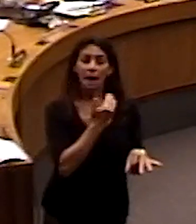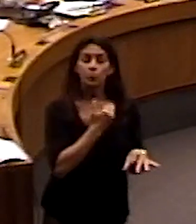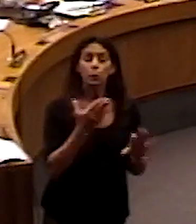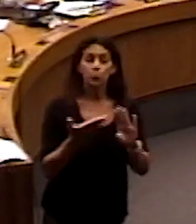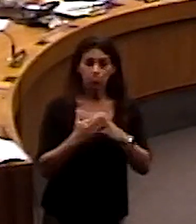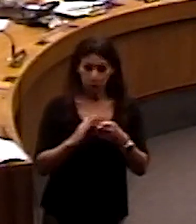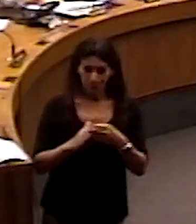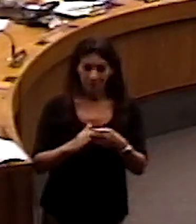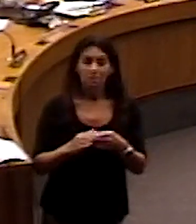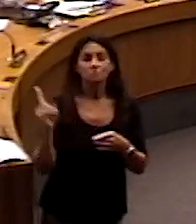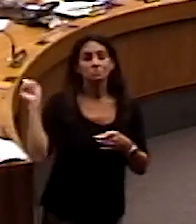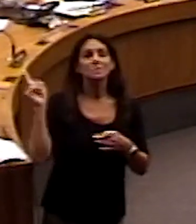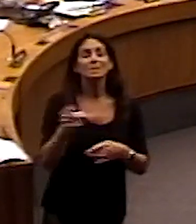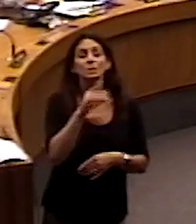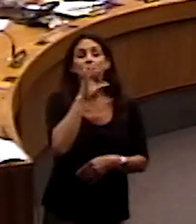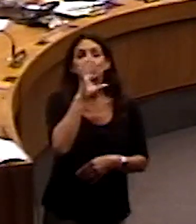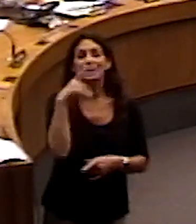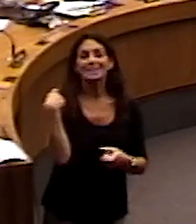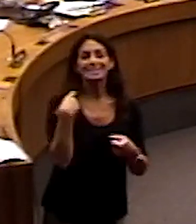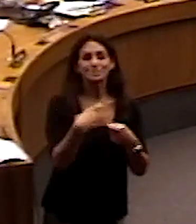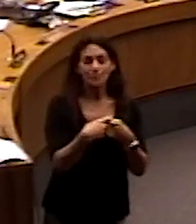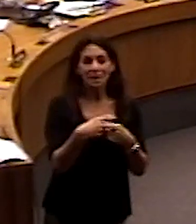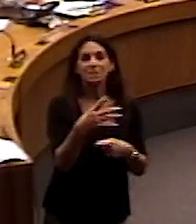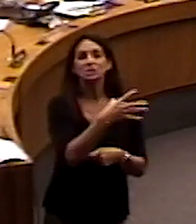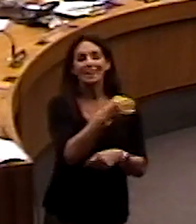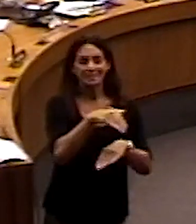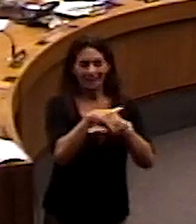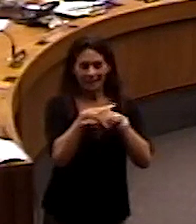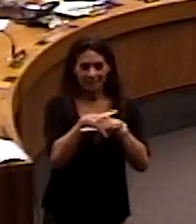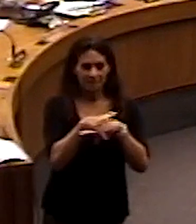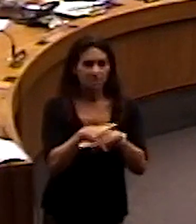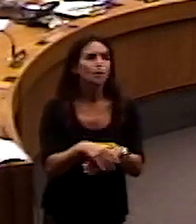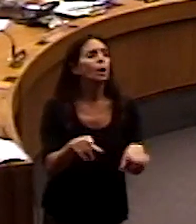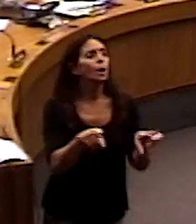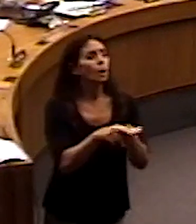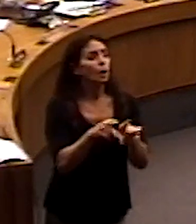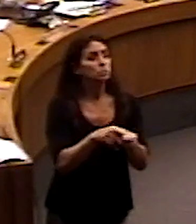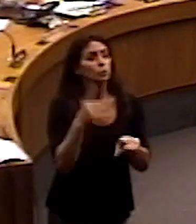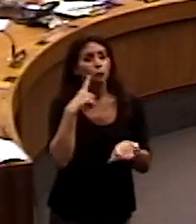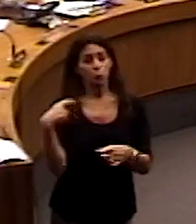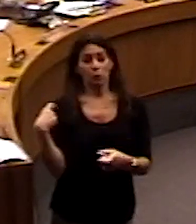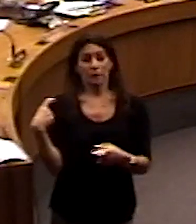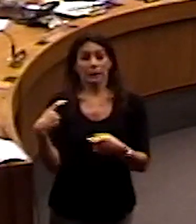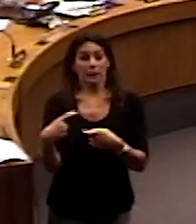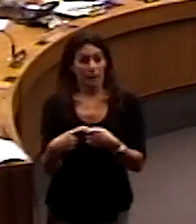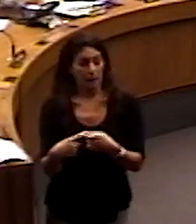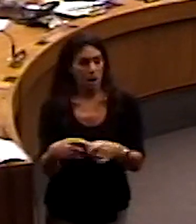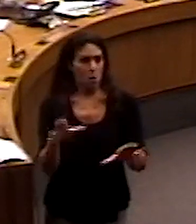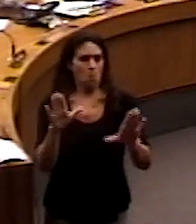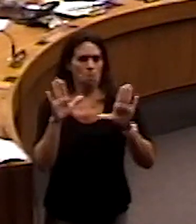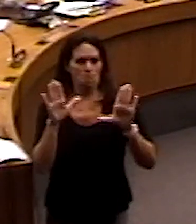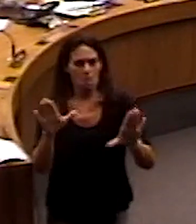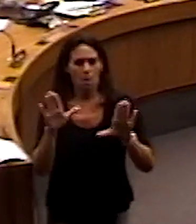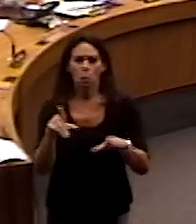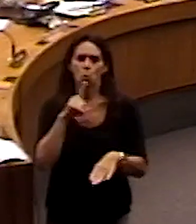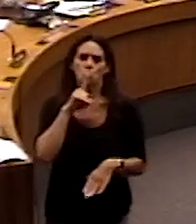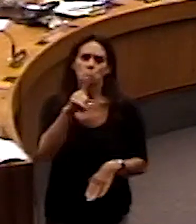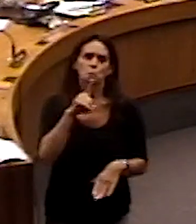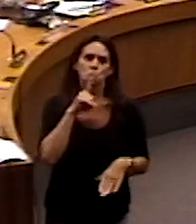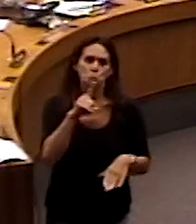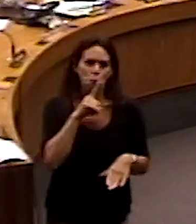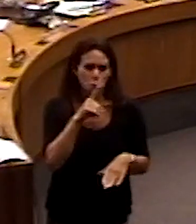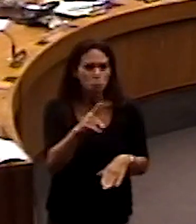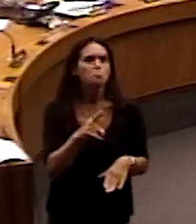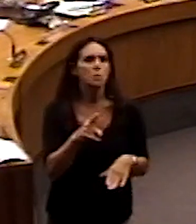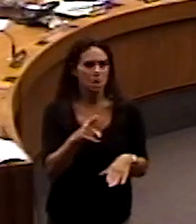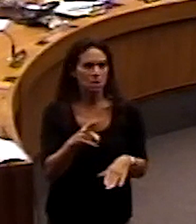comunidad latino, more important for the Latin community, porque nadie aquí, tiene mucha gente aquí no habla inglés. We have a lot of people here that don't